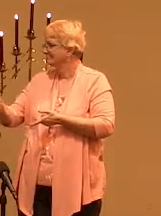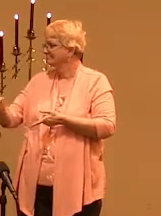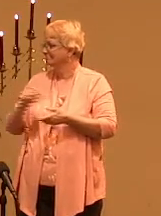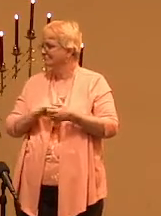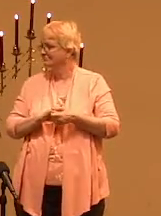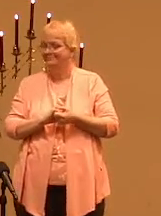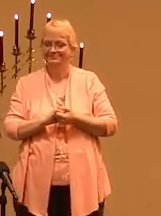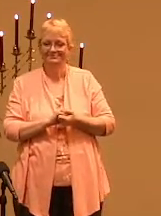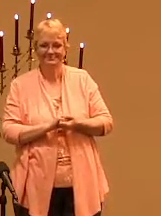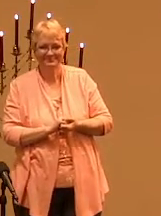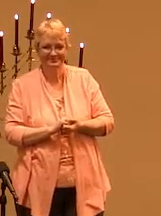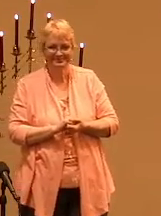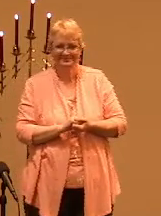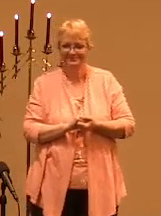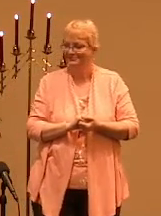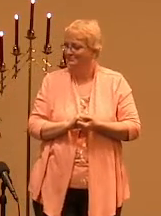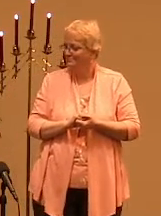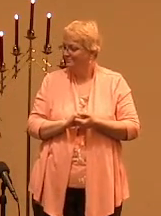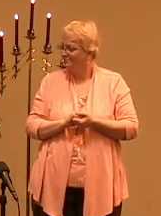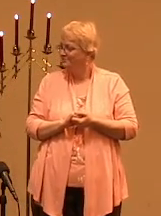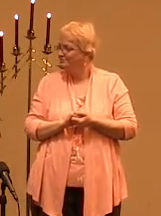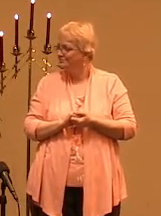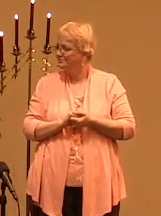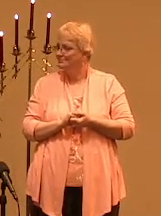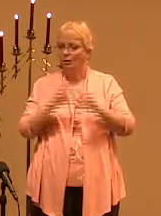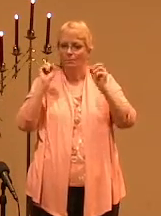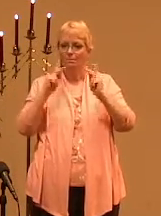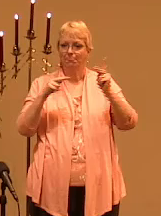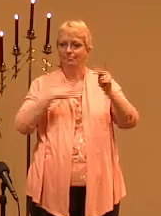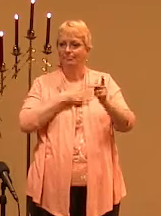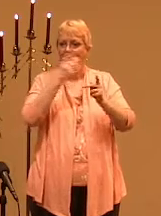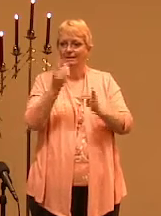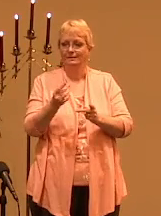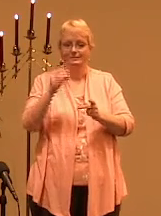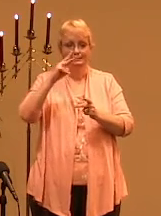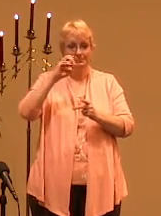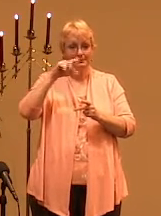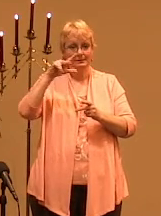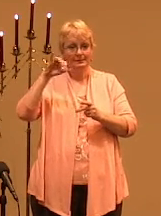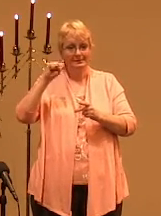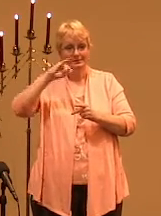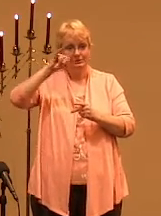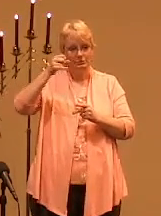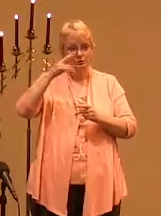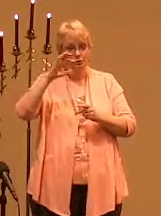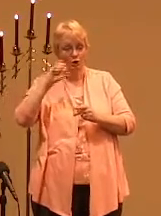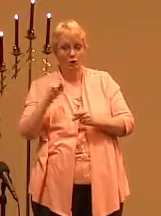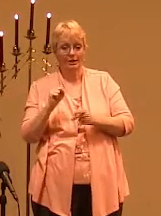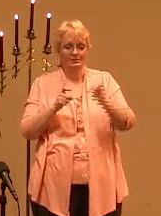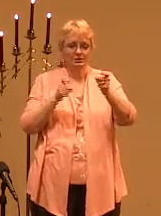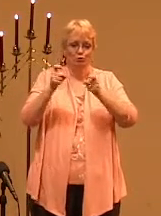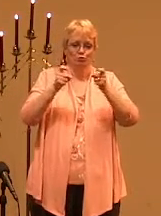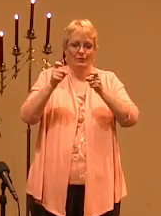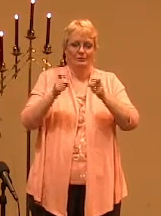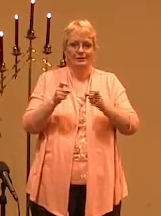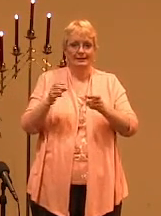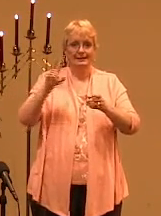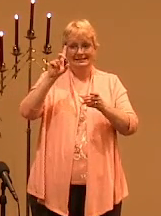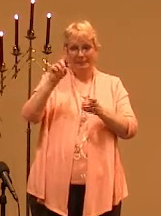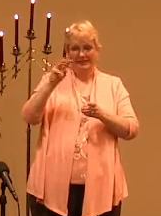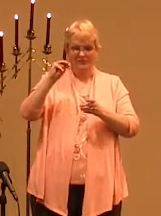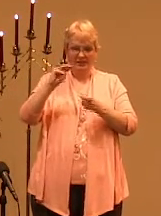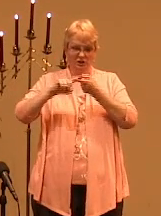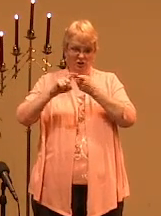That. They should have you turned on. All right. Like you said, I'm Melissa Jones, and I'm the Core Kids Director at Damascus Friends